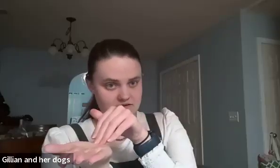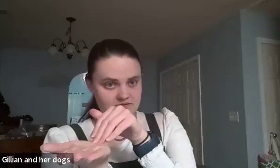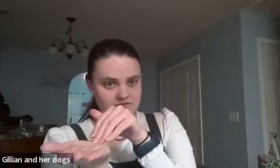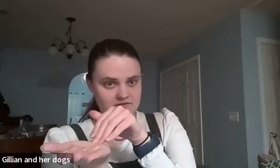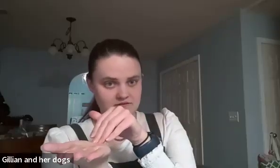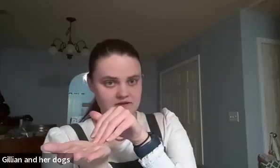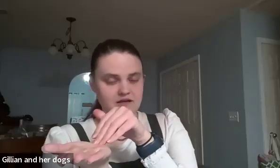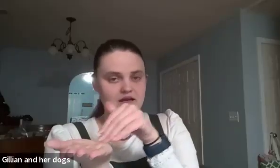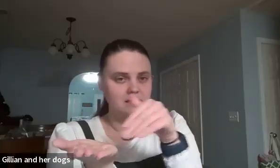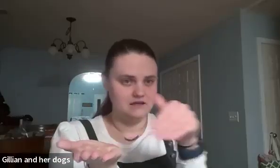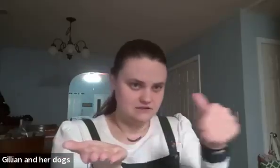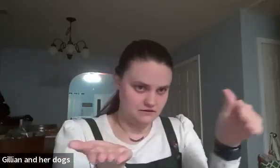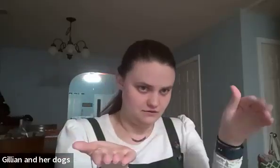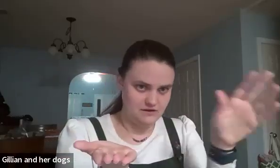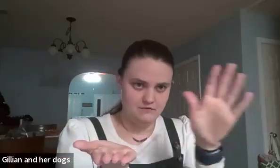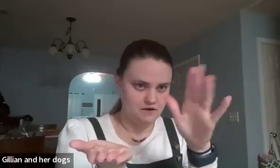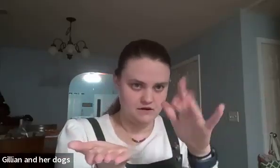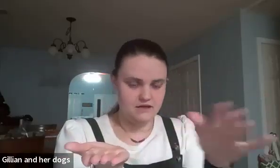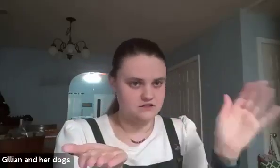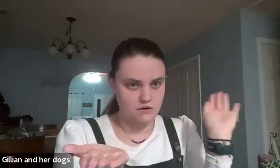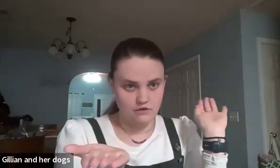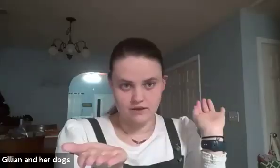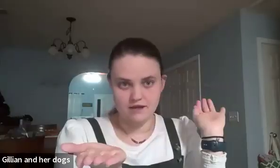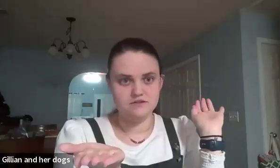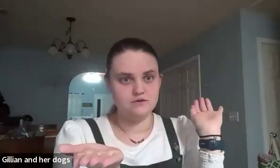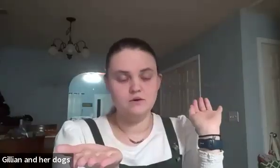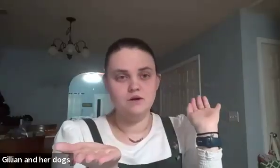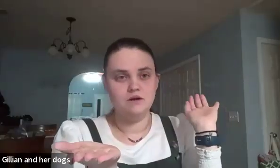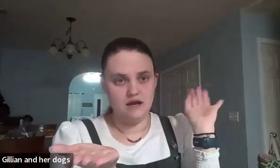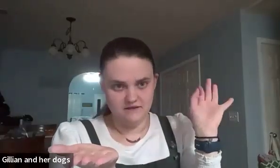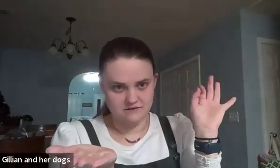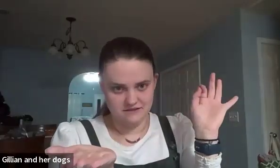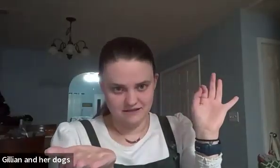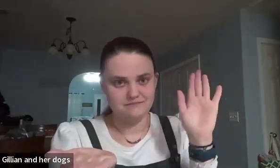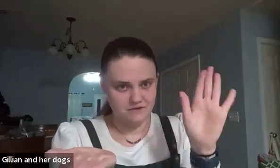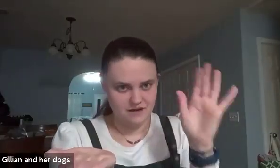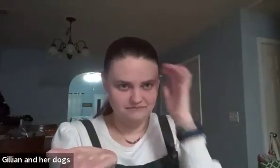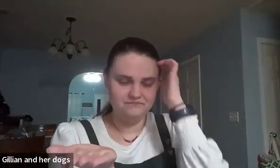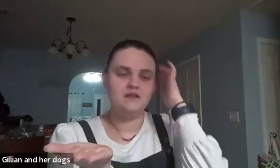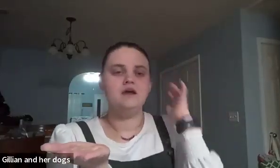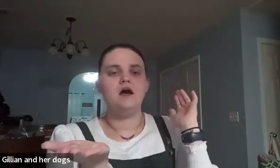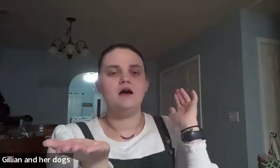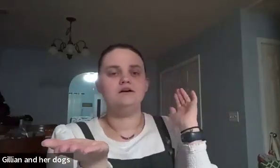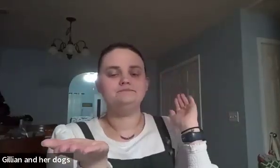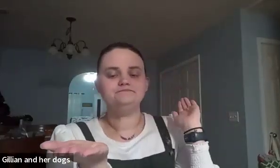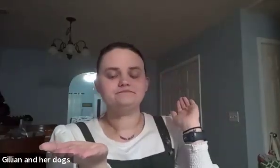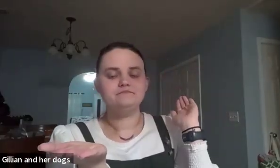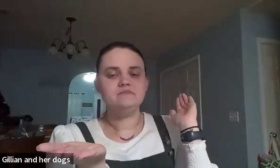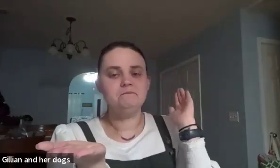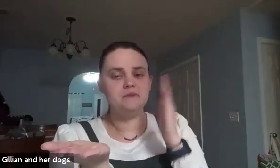3,000, and so forth. I'm not going to make us go all the way up to 9,000 again, okay? Um,